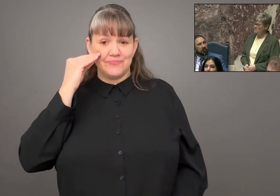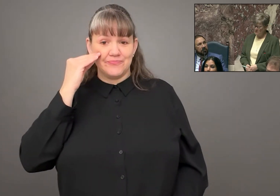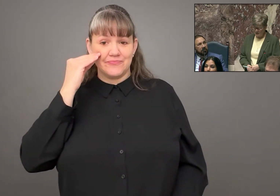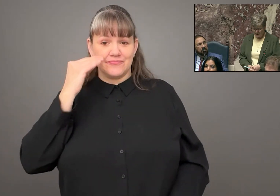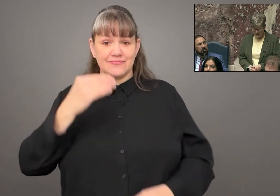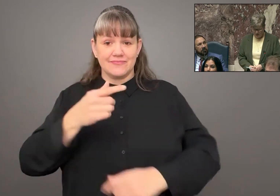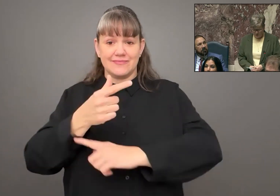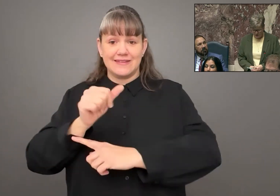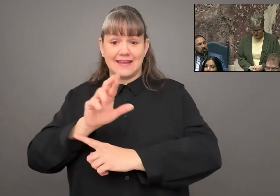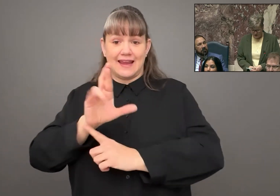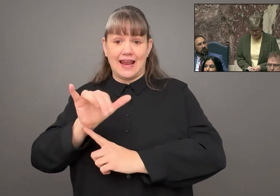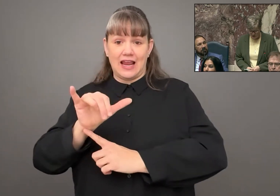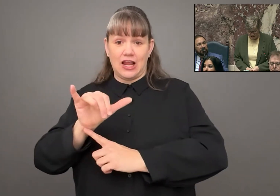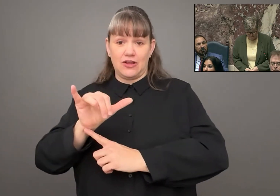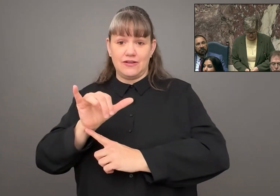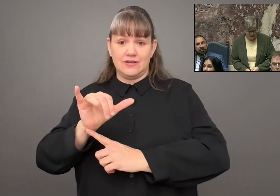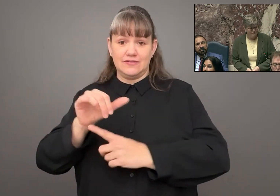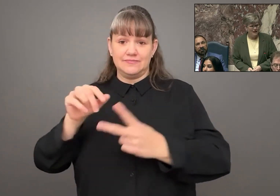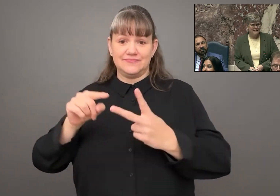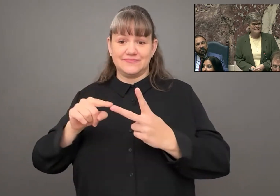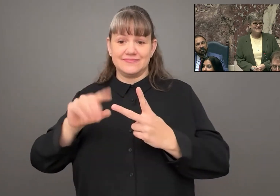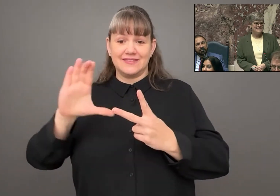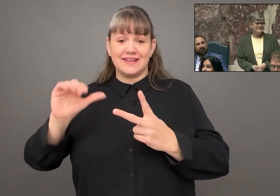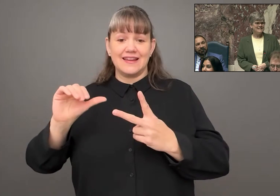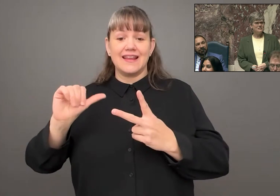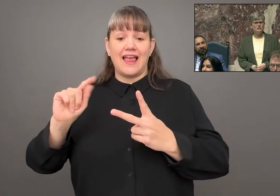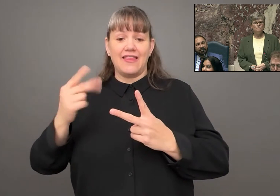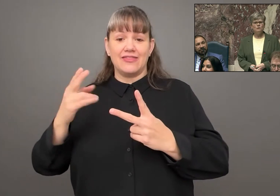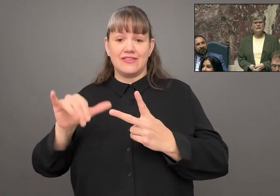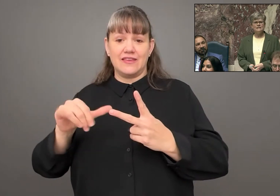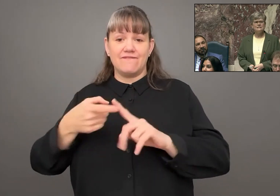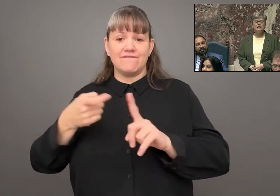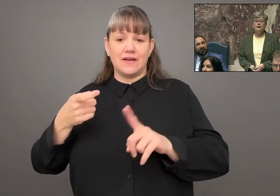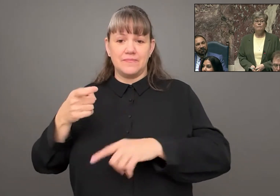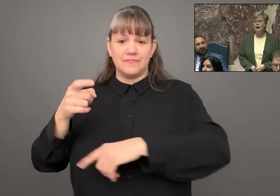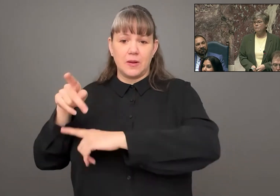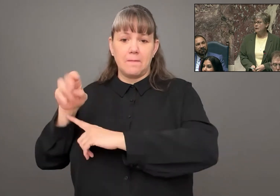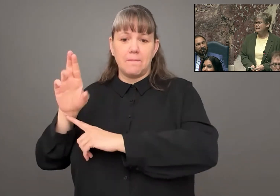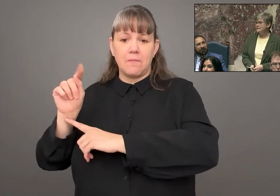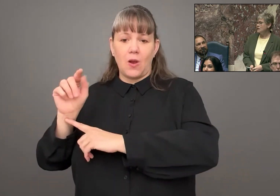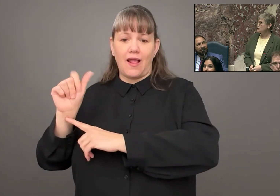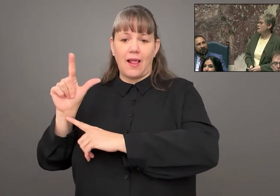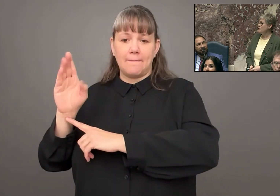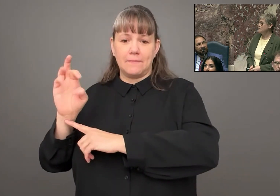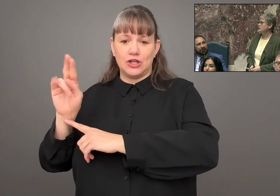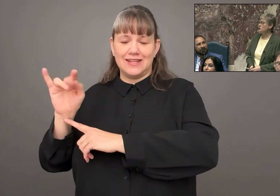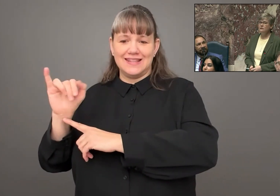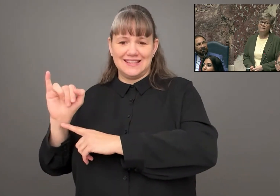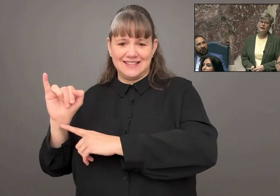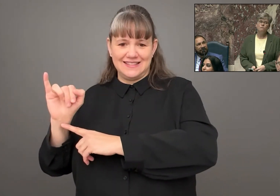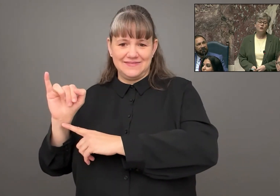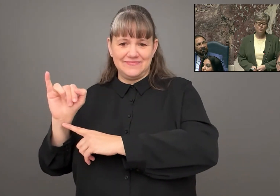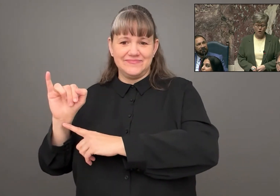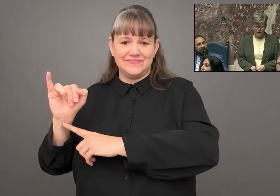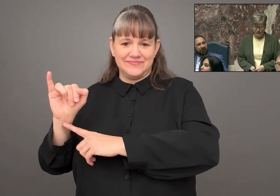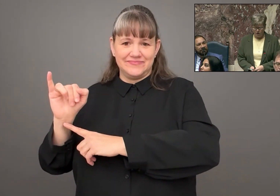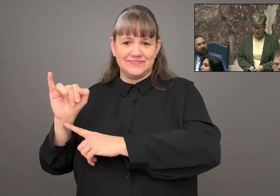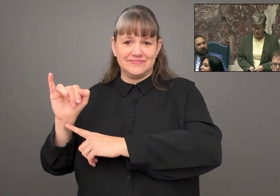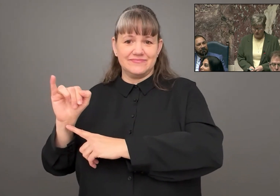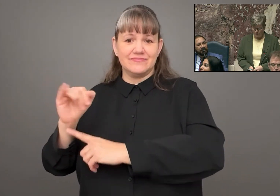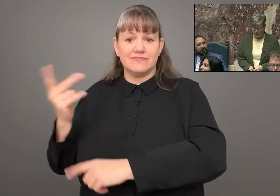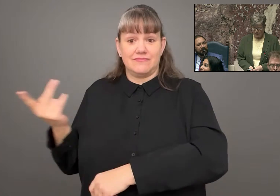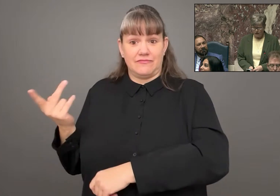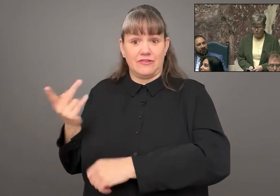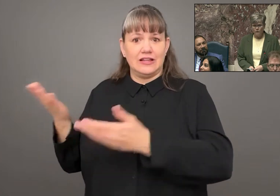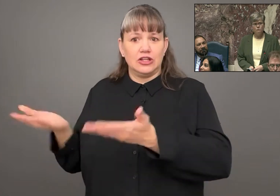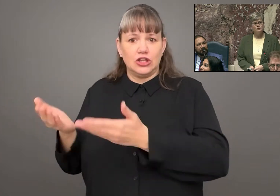Port Alberni, who are joining Jennifer and Frank Azizi to witness my presentation of a petition that they have worked long and hard